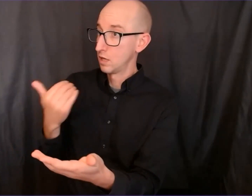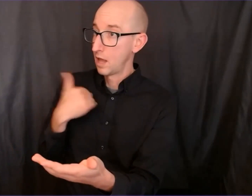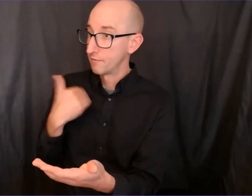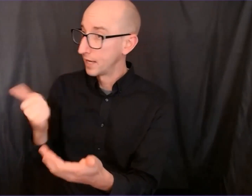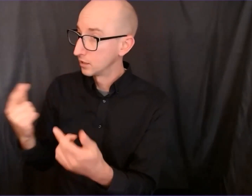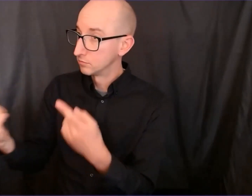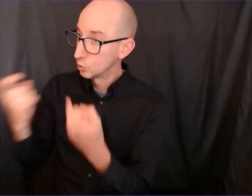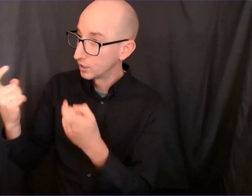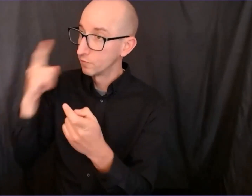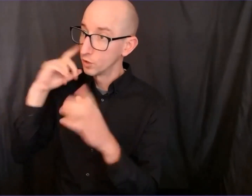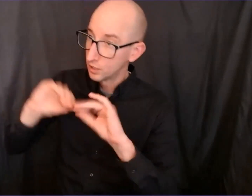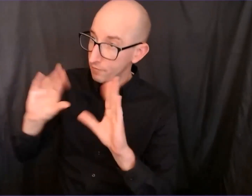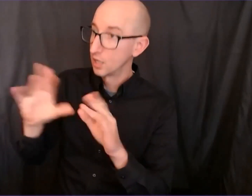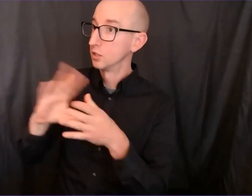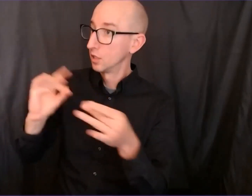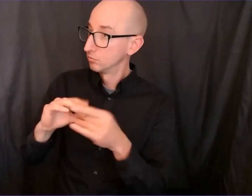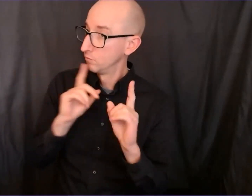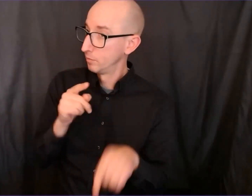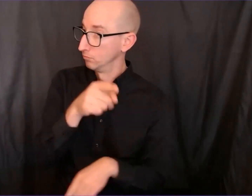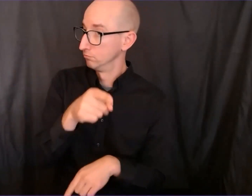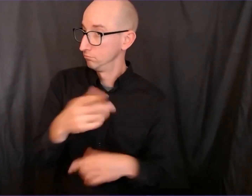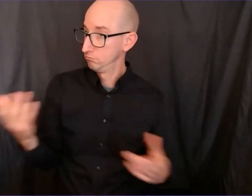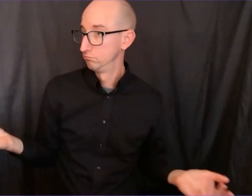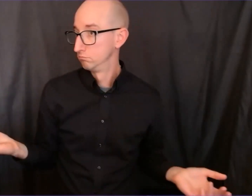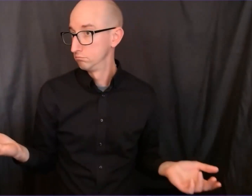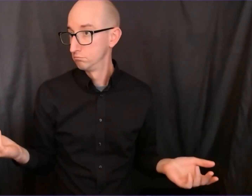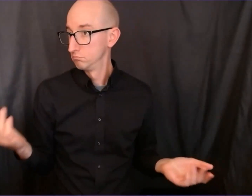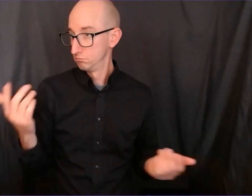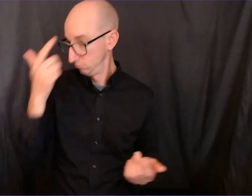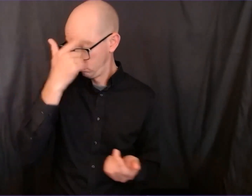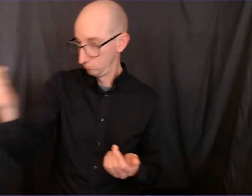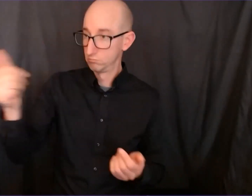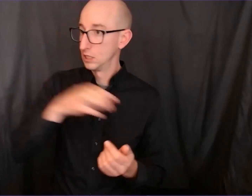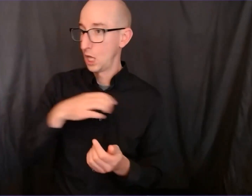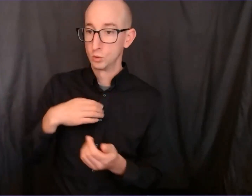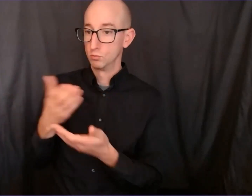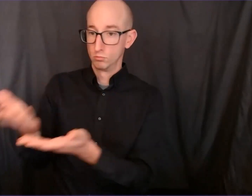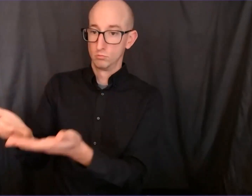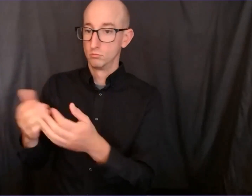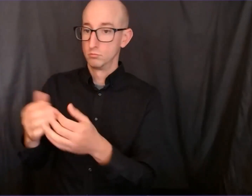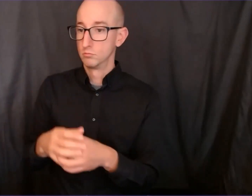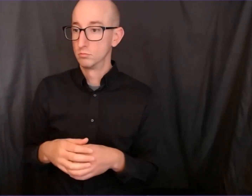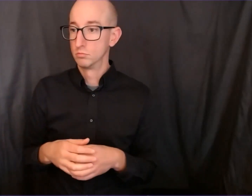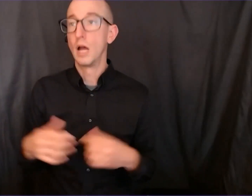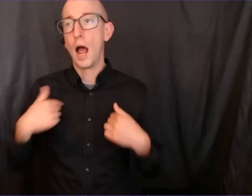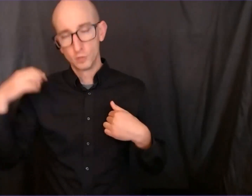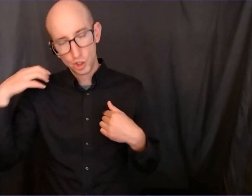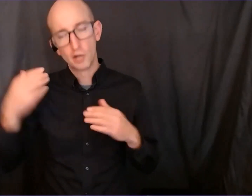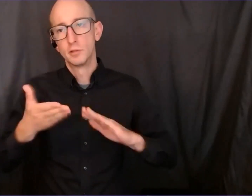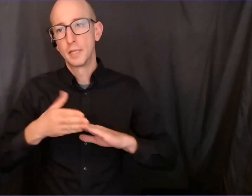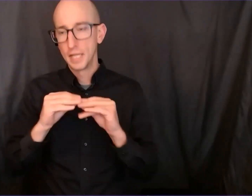sort of a comment. Anyone can, this is, I'm chairing the meeting, but we're all sort